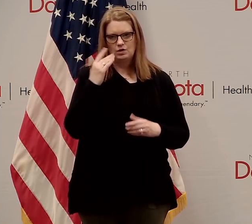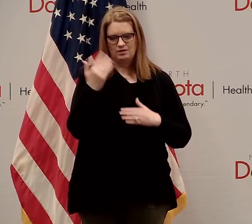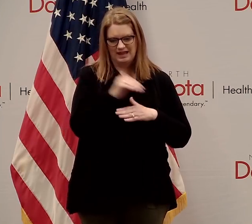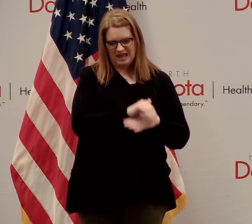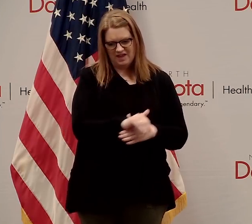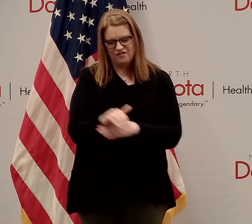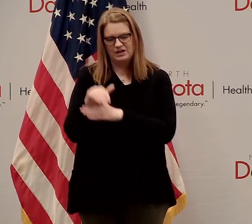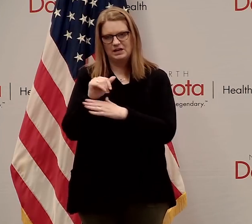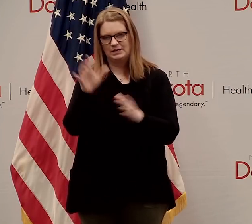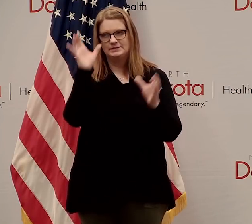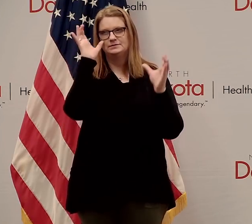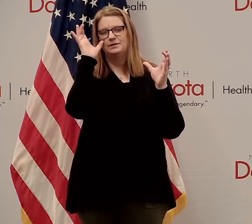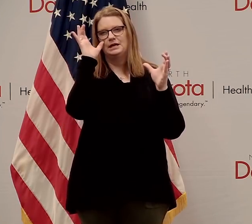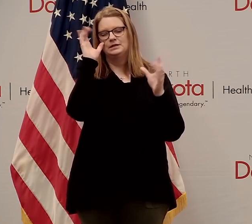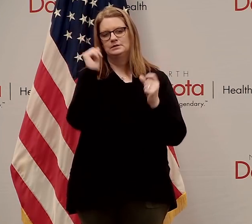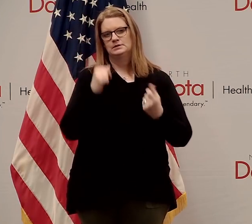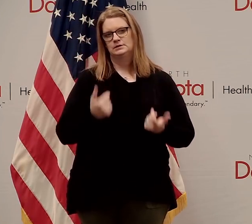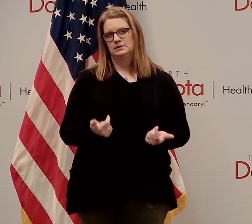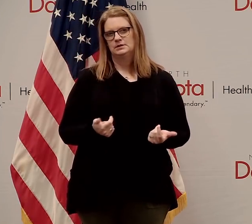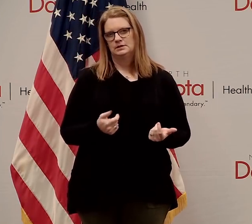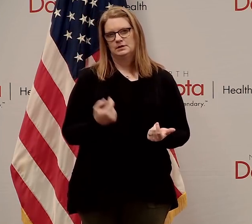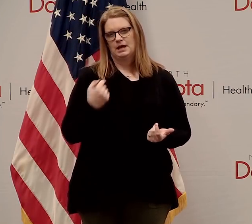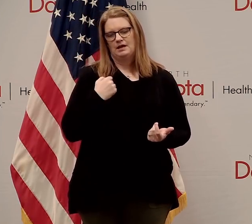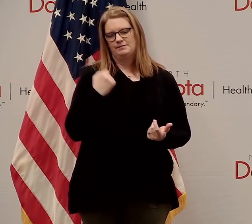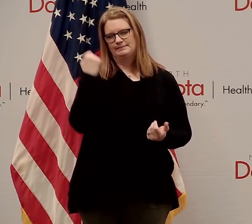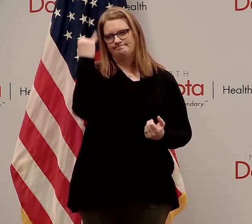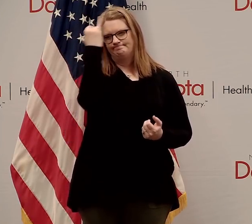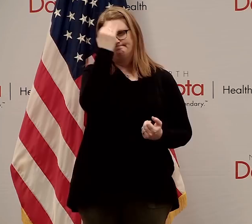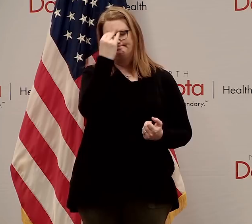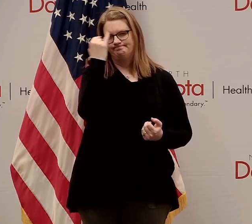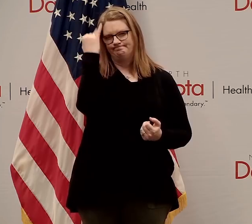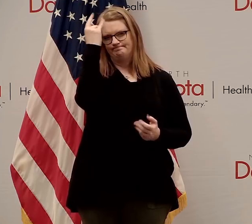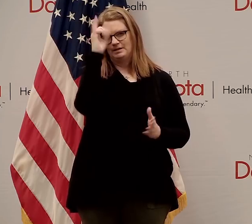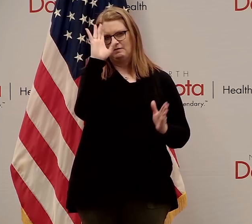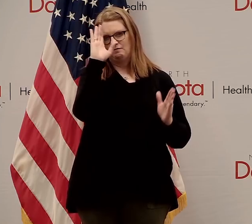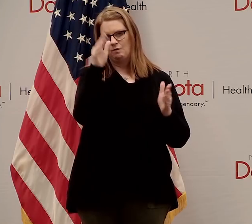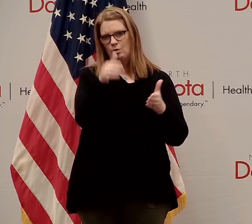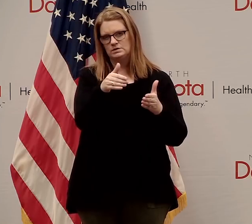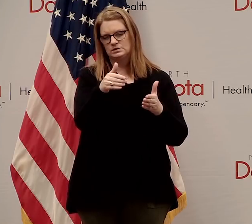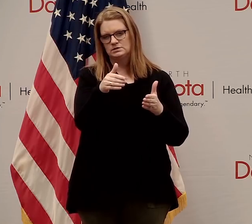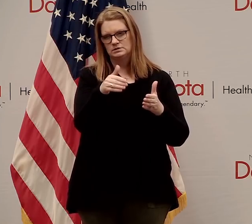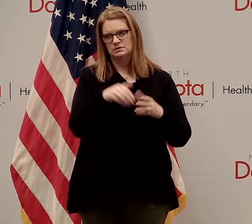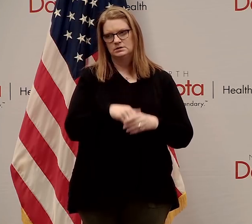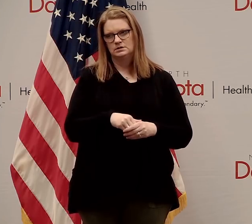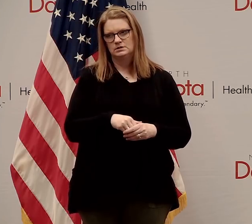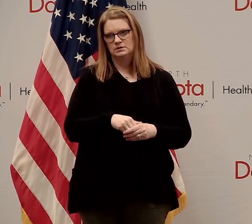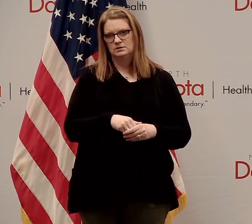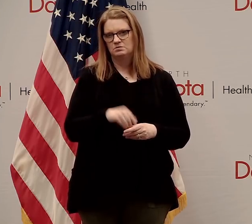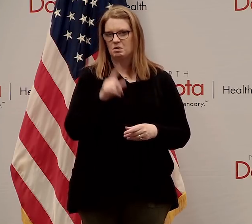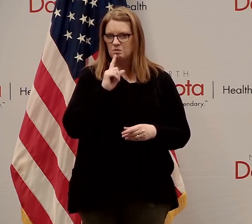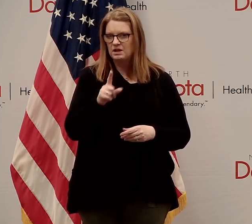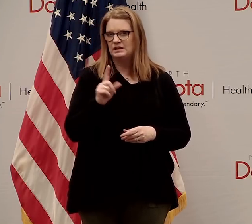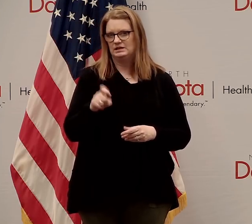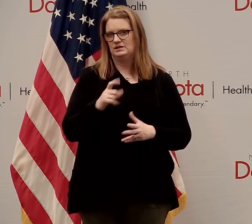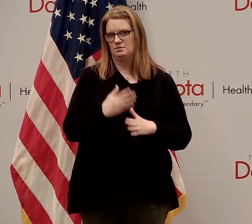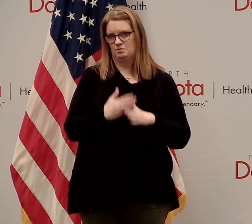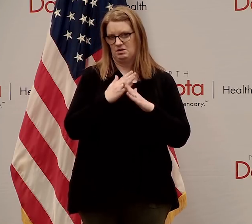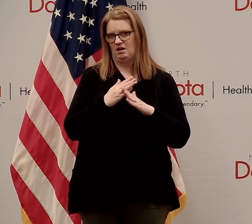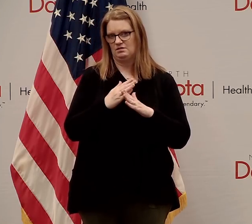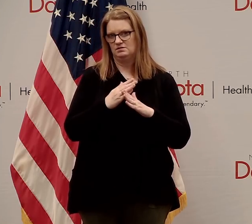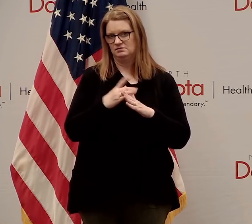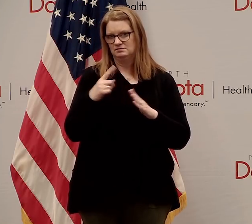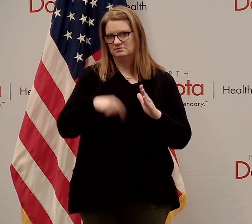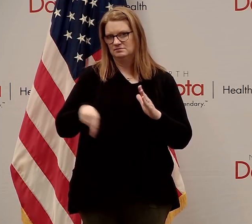thing that I'm spending a lot of time focused on right now is making sure we're putting our energies around protecting our most vulnerable, particularly those